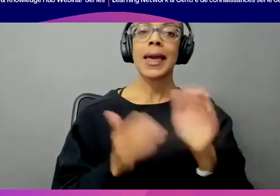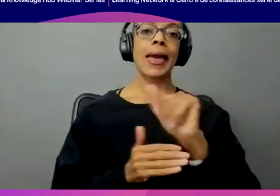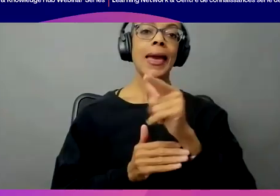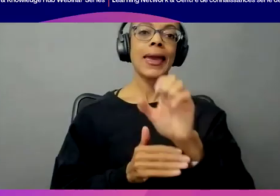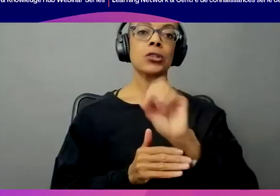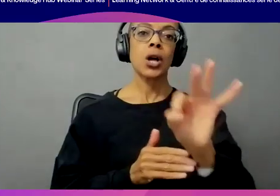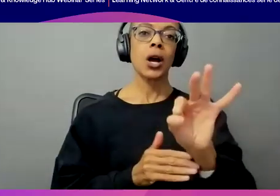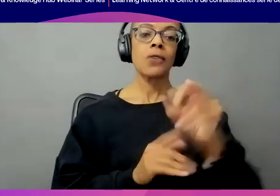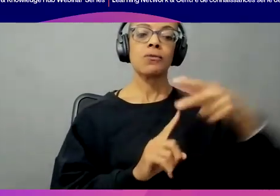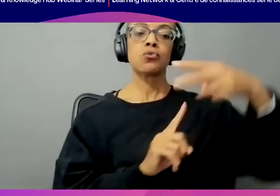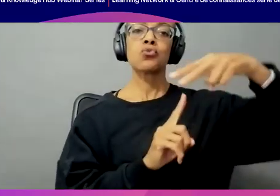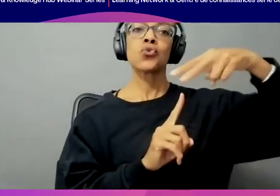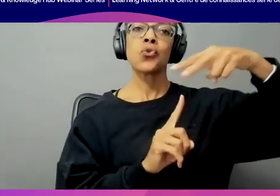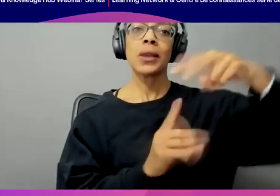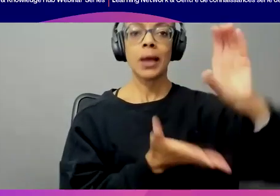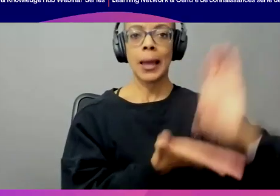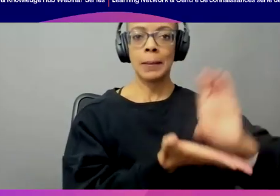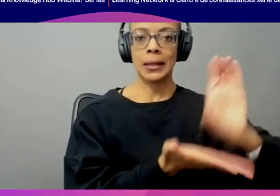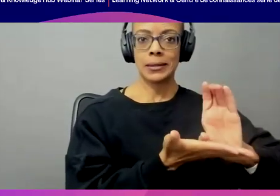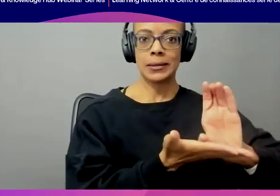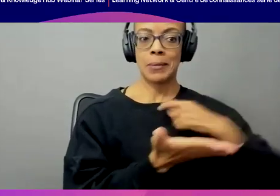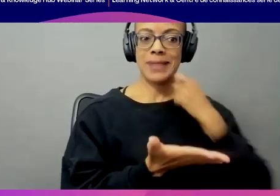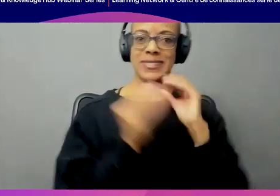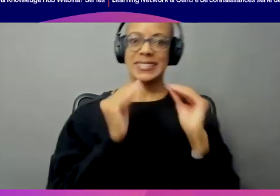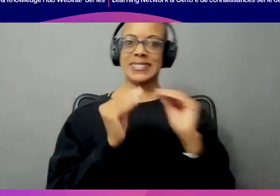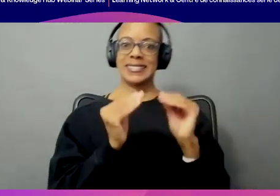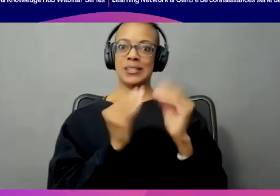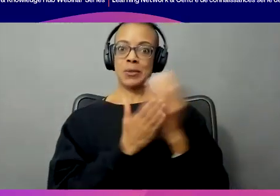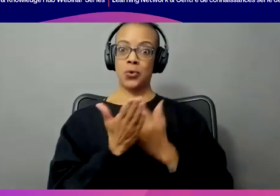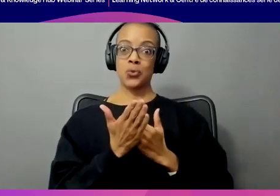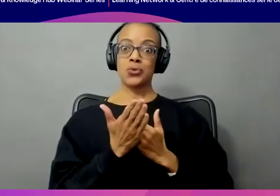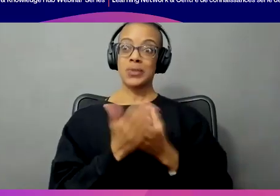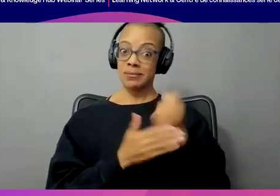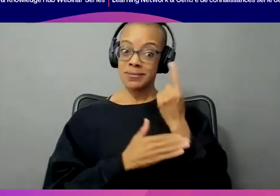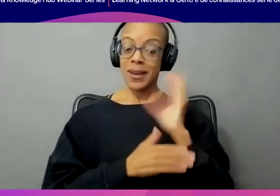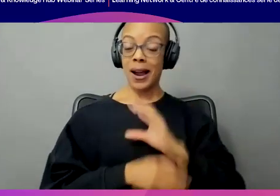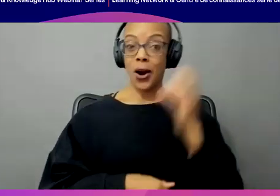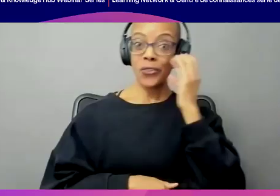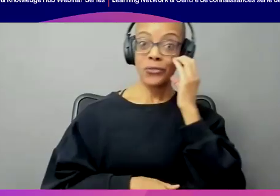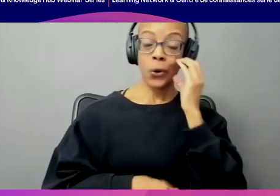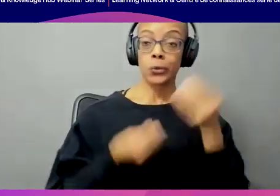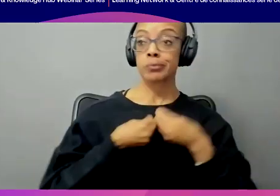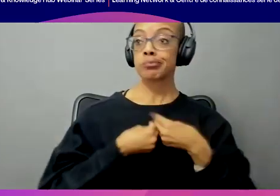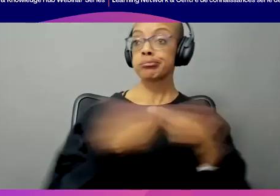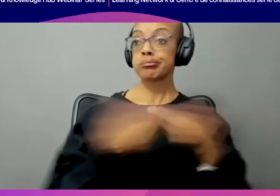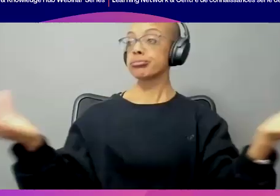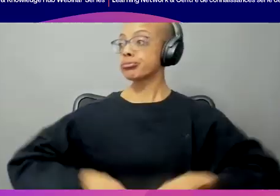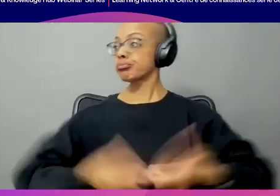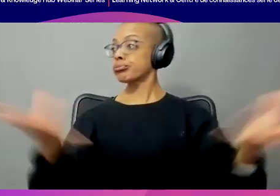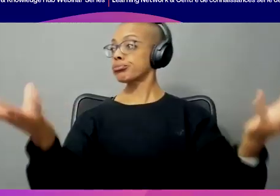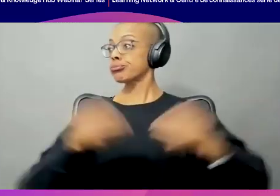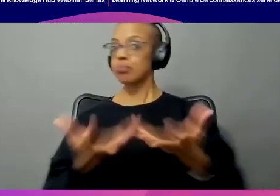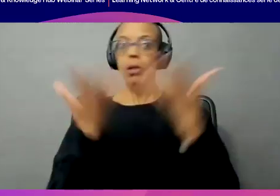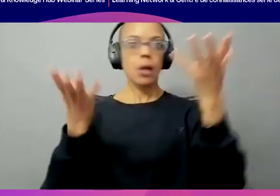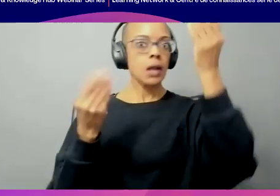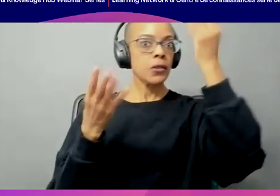And I was just teaching in one of my courses, but just understanding we give away a lot through our phones, like you mentioned, through the computer. And so what